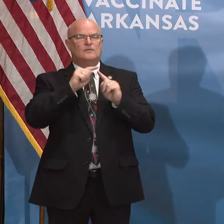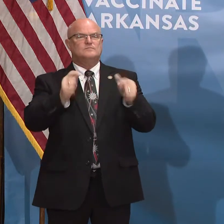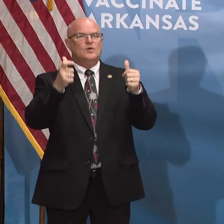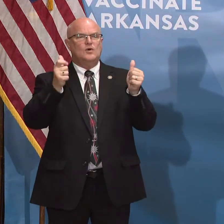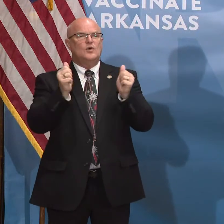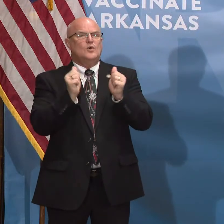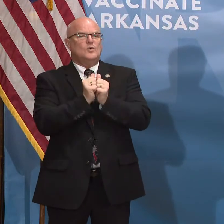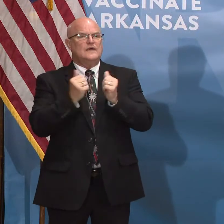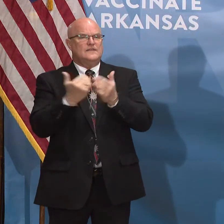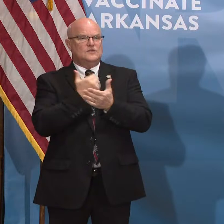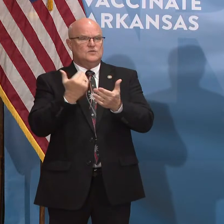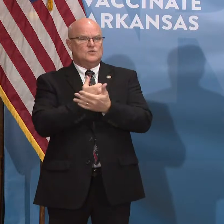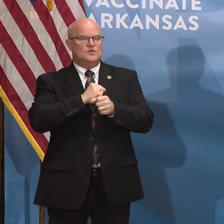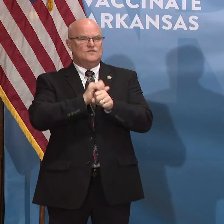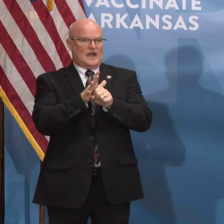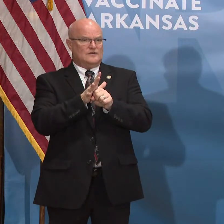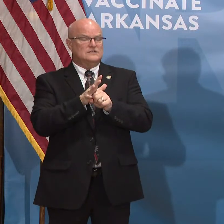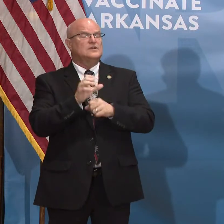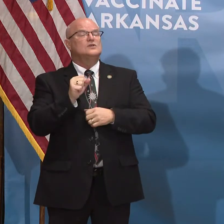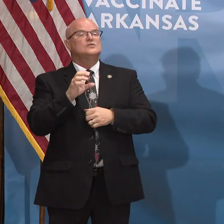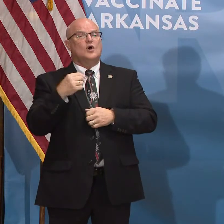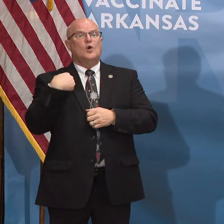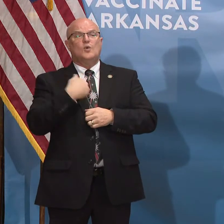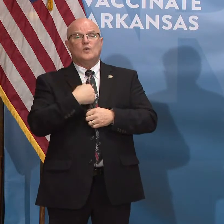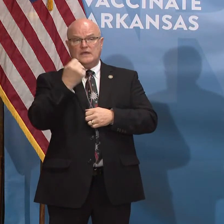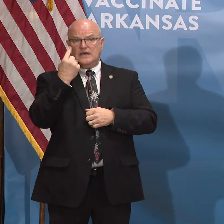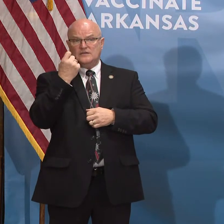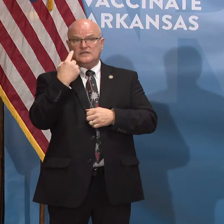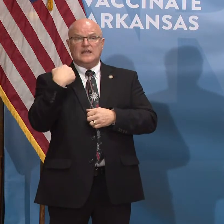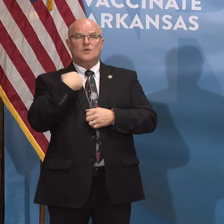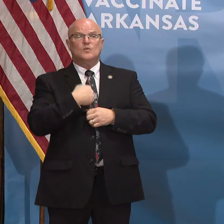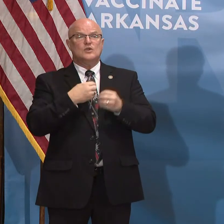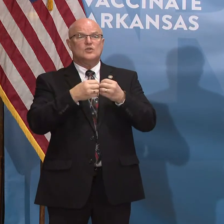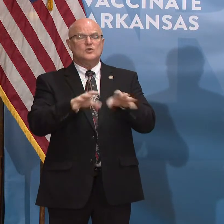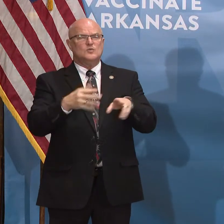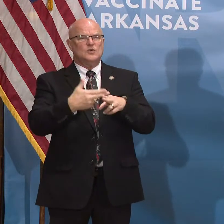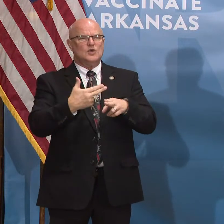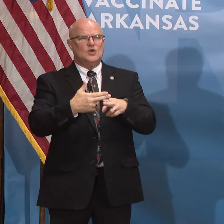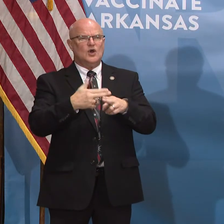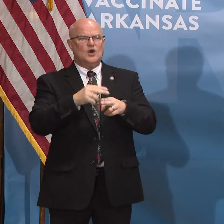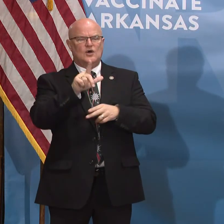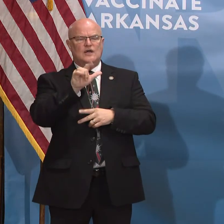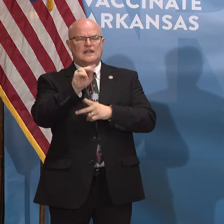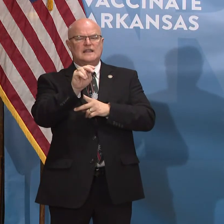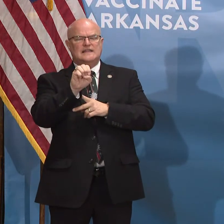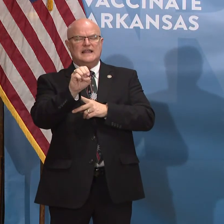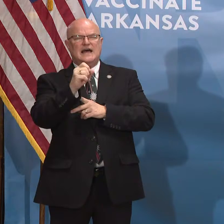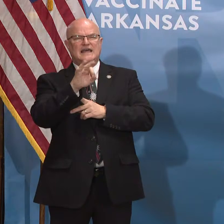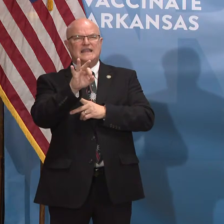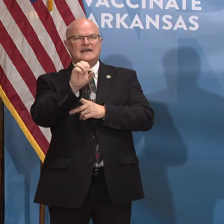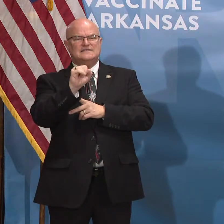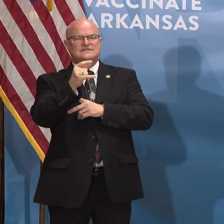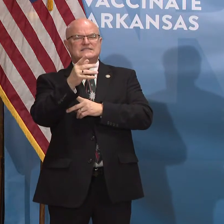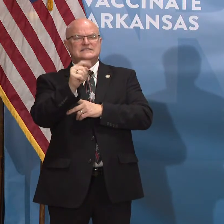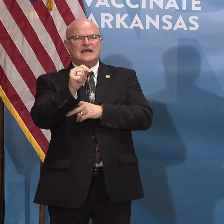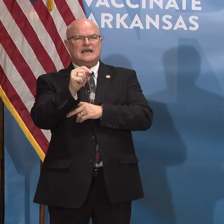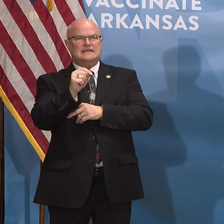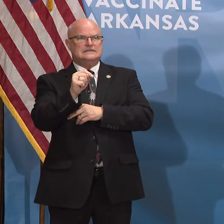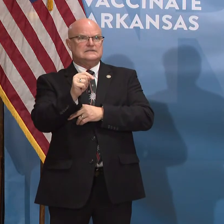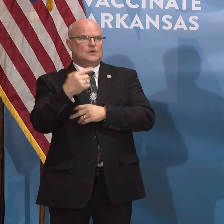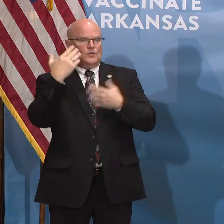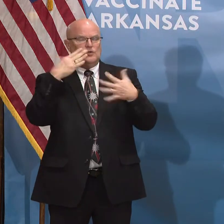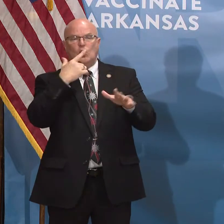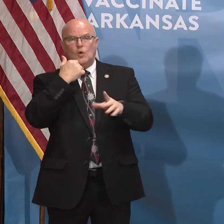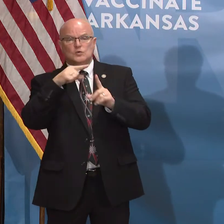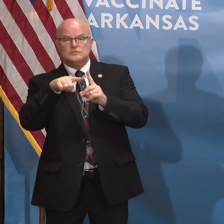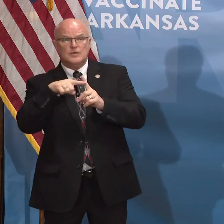with this particular virus. So we also realize that we are losing what we call line of sight, that is the ability to know who is positive in the community.